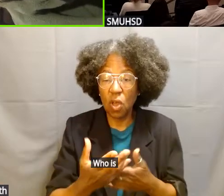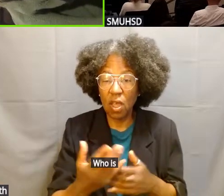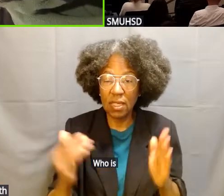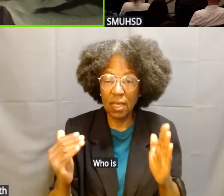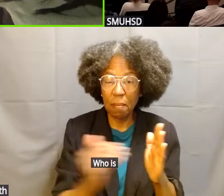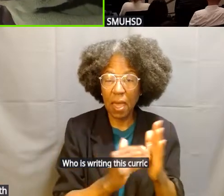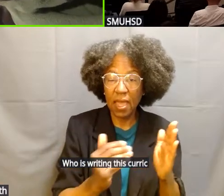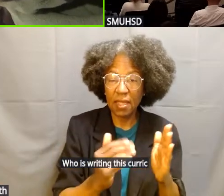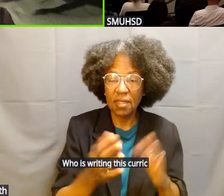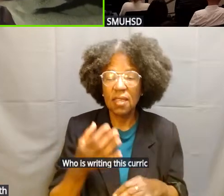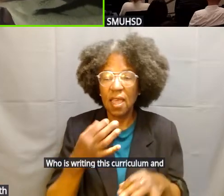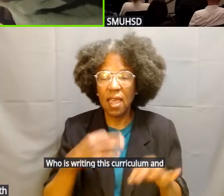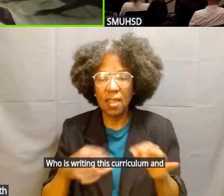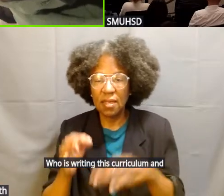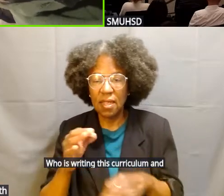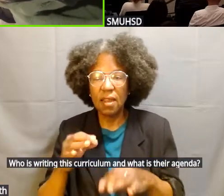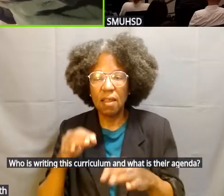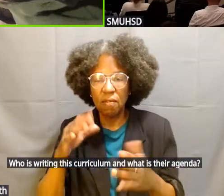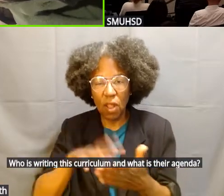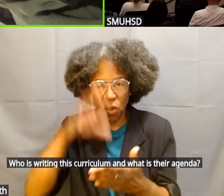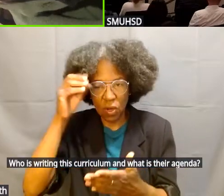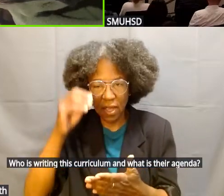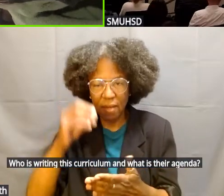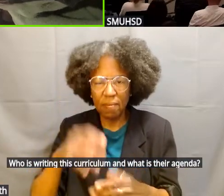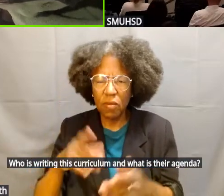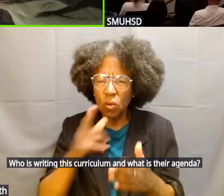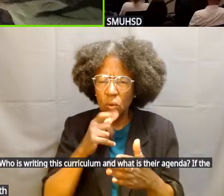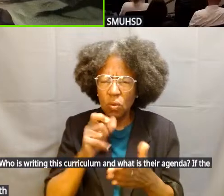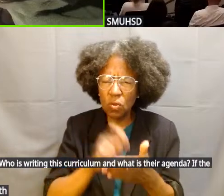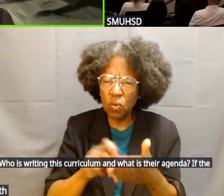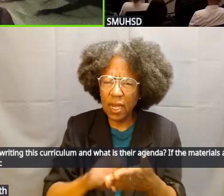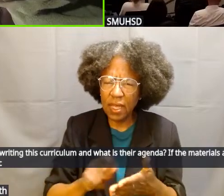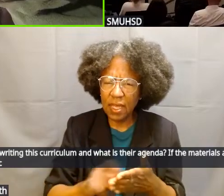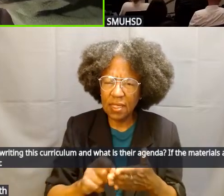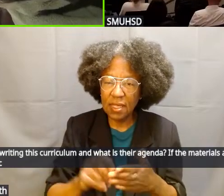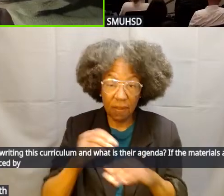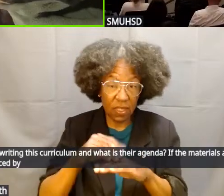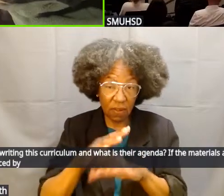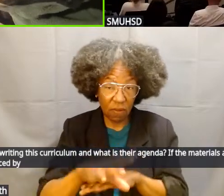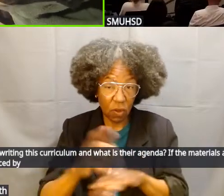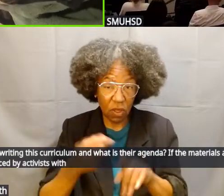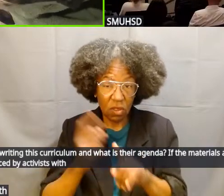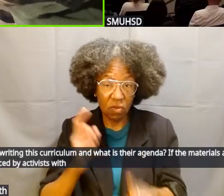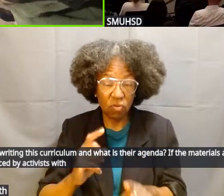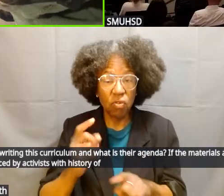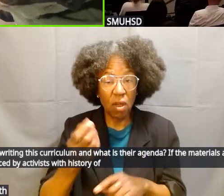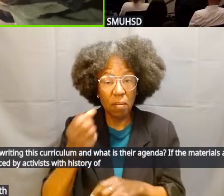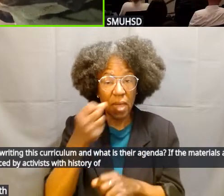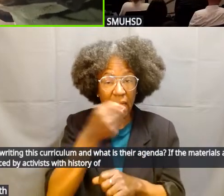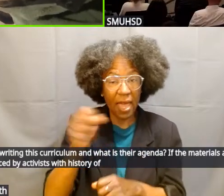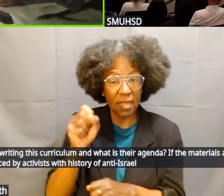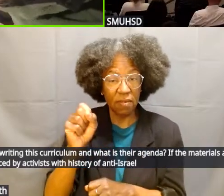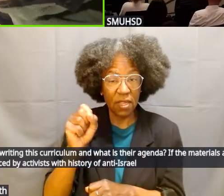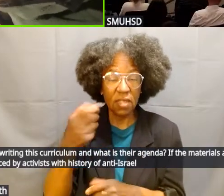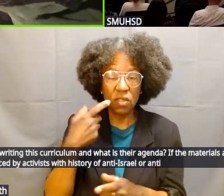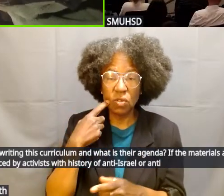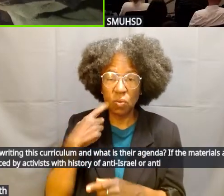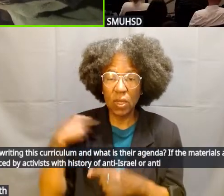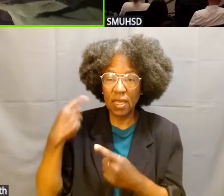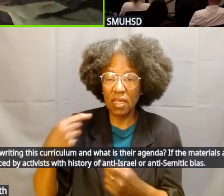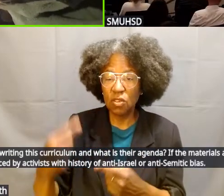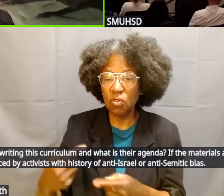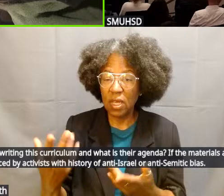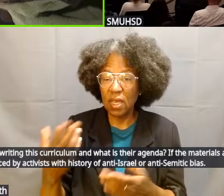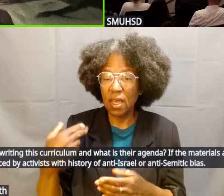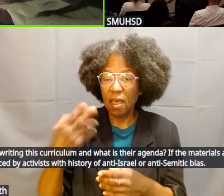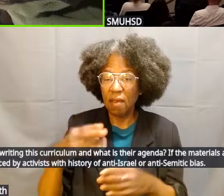curriculum and what is their agenda? If the materials are influenced by activists with history of anti-Israel or anti-Semitic bias, it